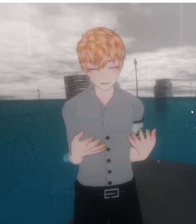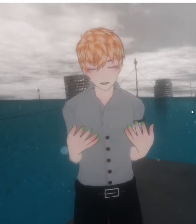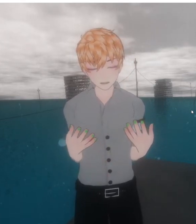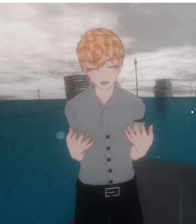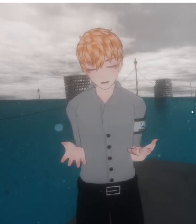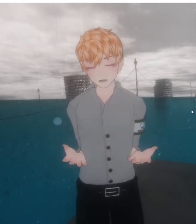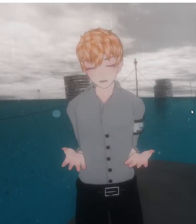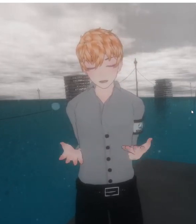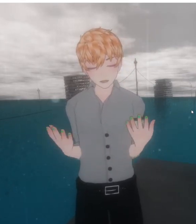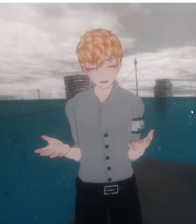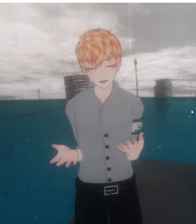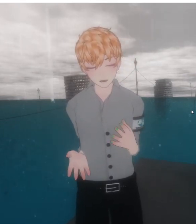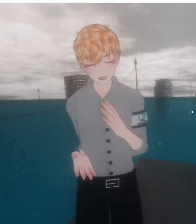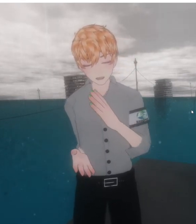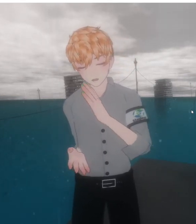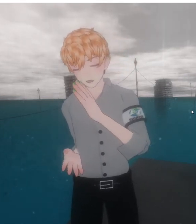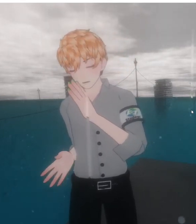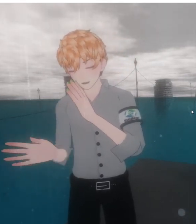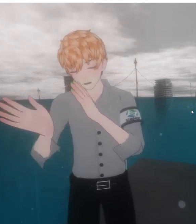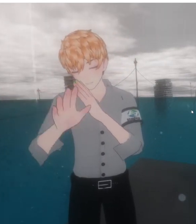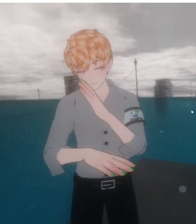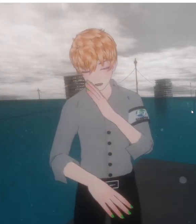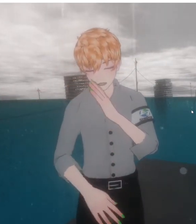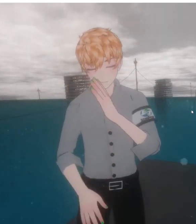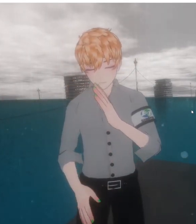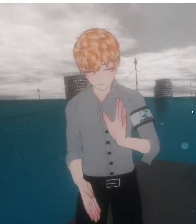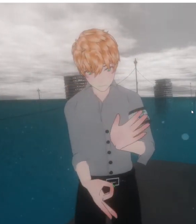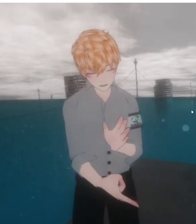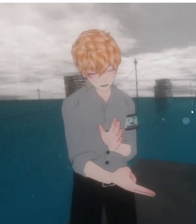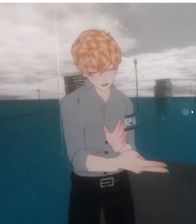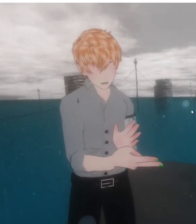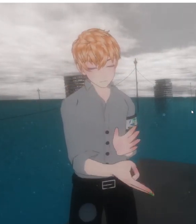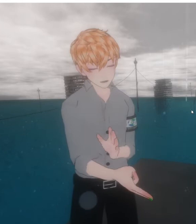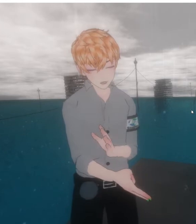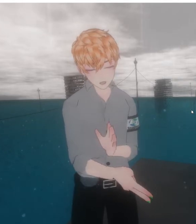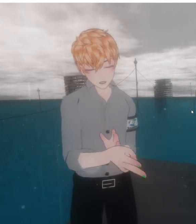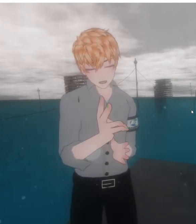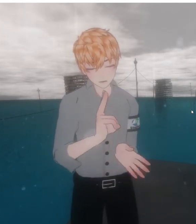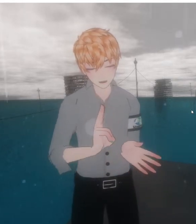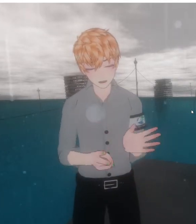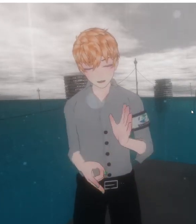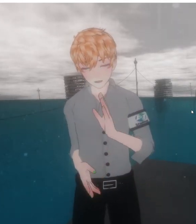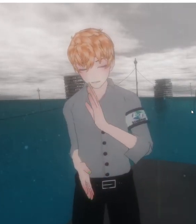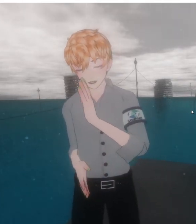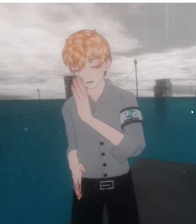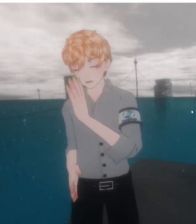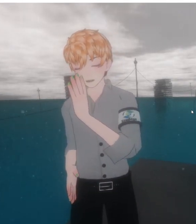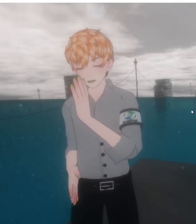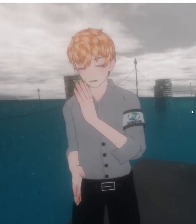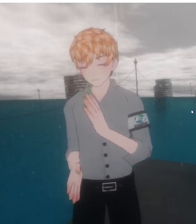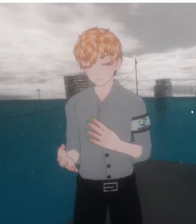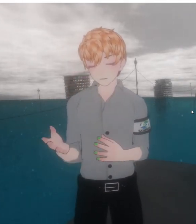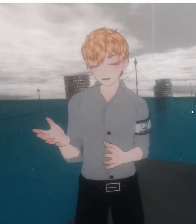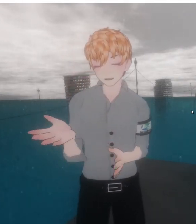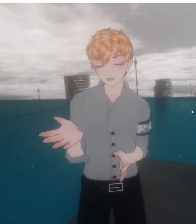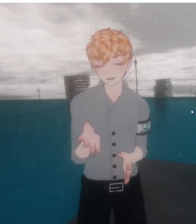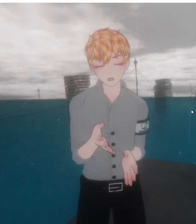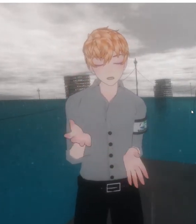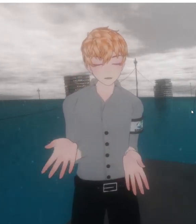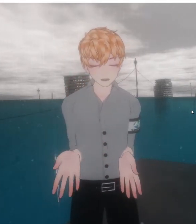sound like dirty? I thought triple X was something dirty. Anyway, it doesn't matter. So I was talking about something dirty. I was talking about promiscuous. And so, huge red